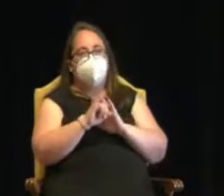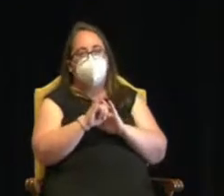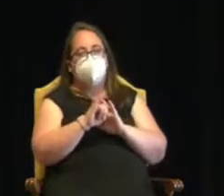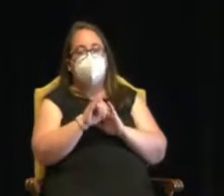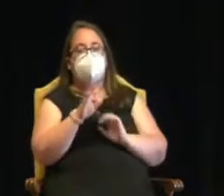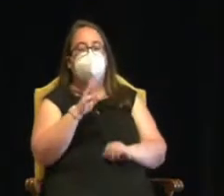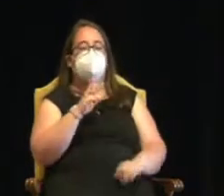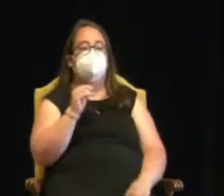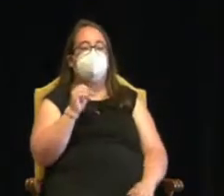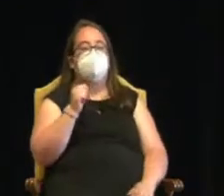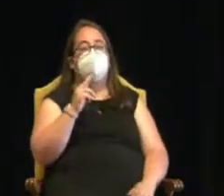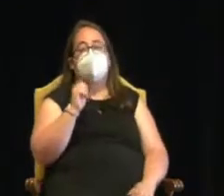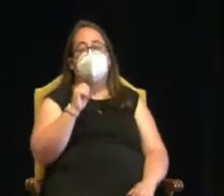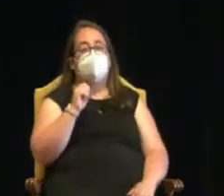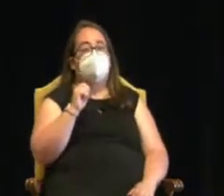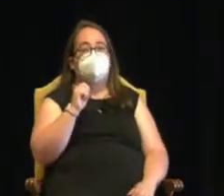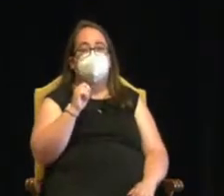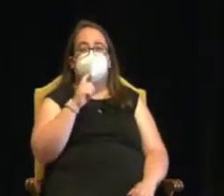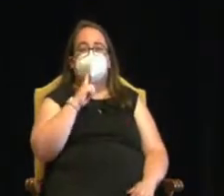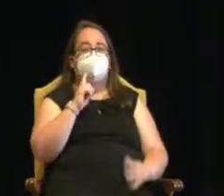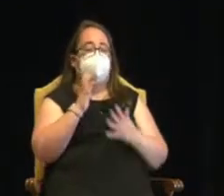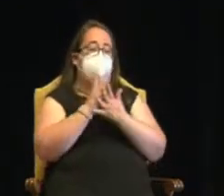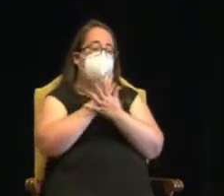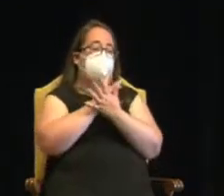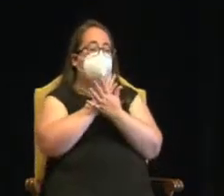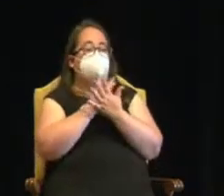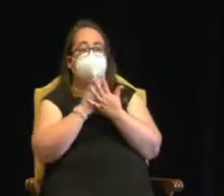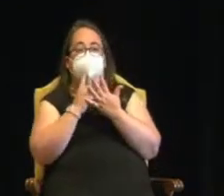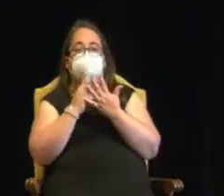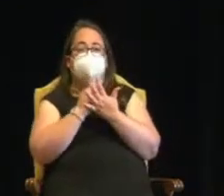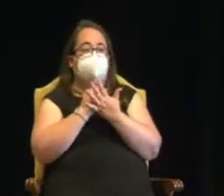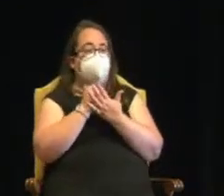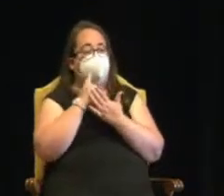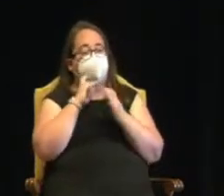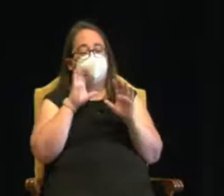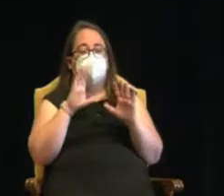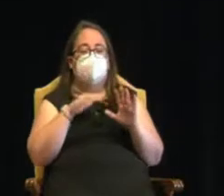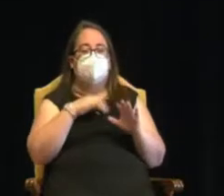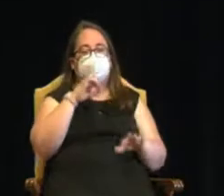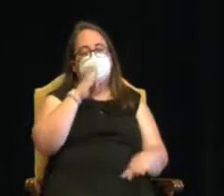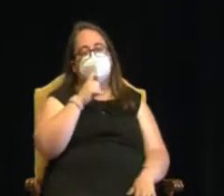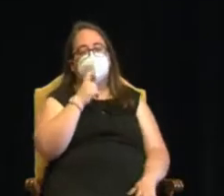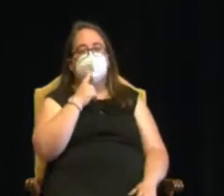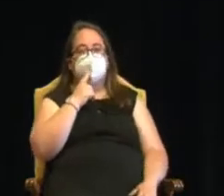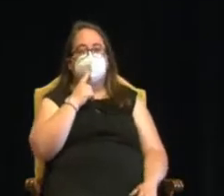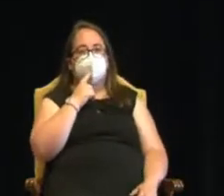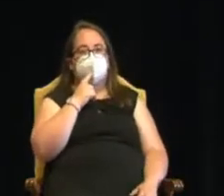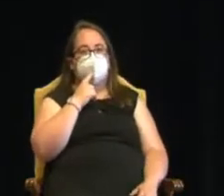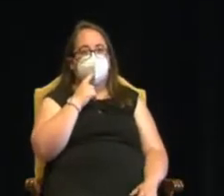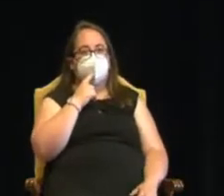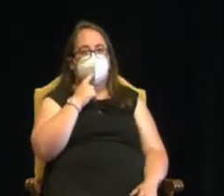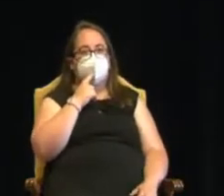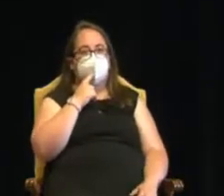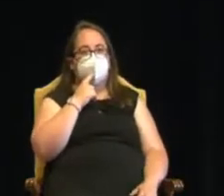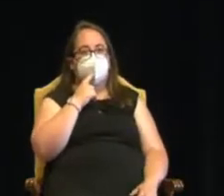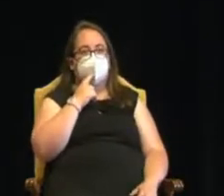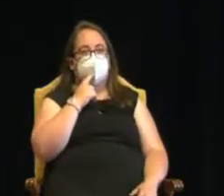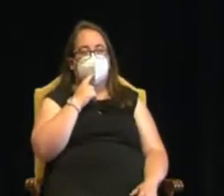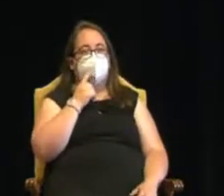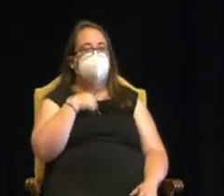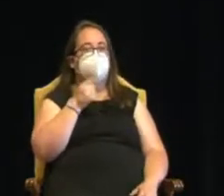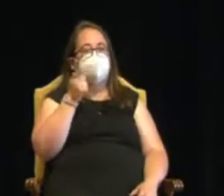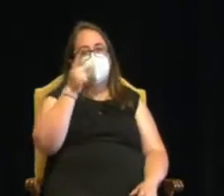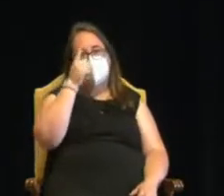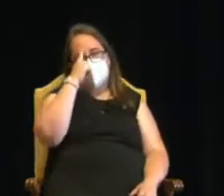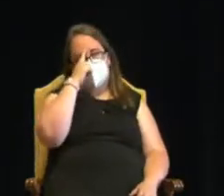and she's just all over the place. And I think it's great. I think my kid is like, yeah, you know, I'm like, she's like, I think